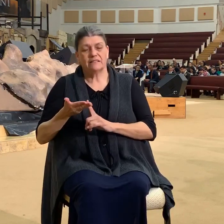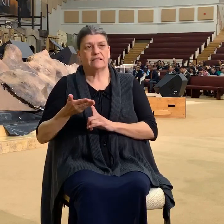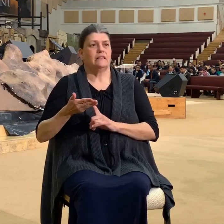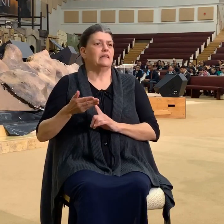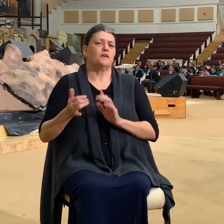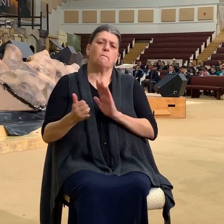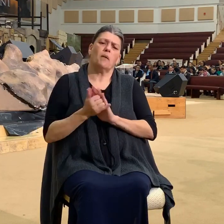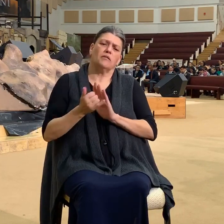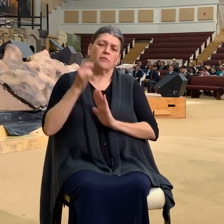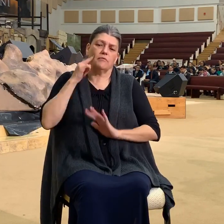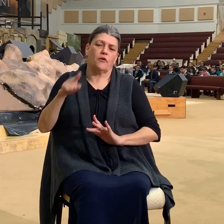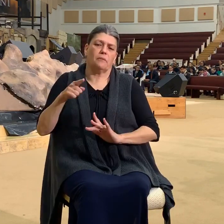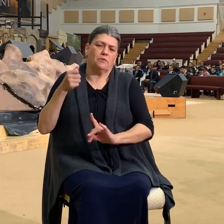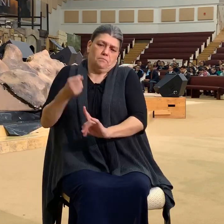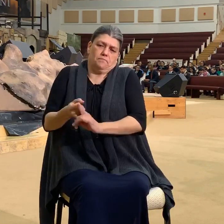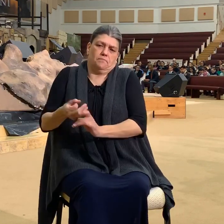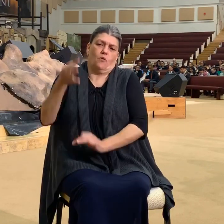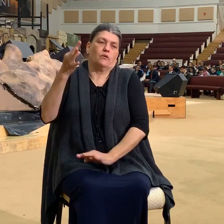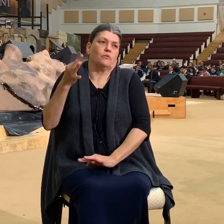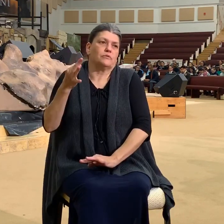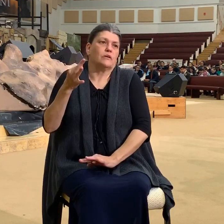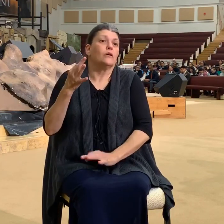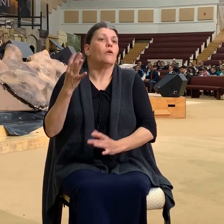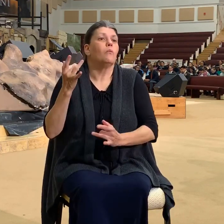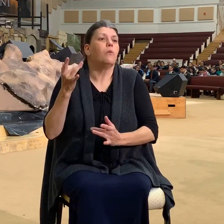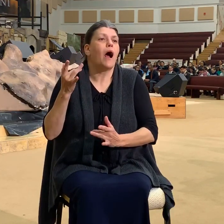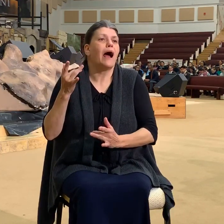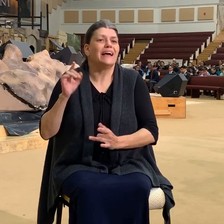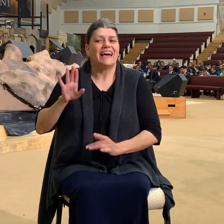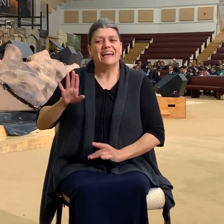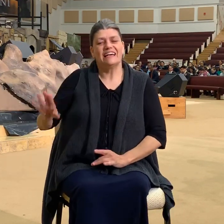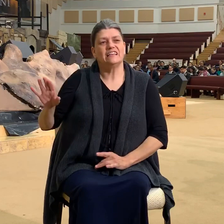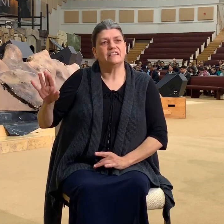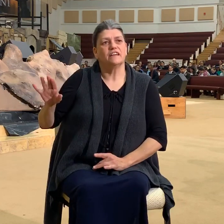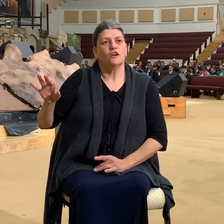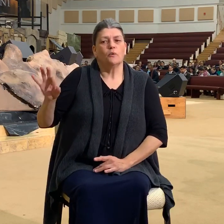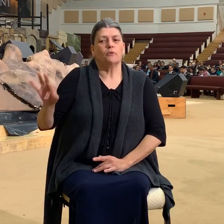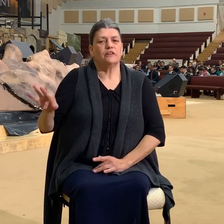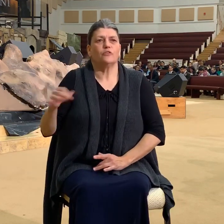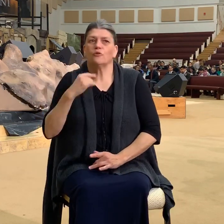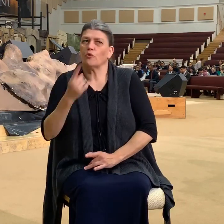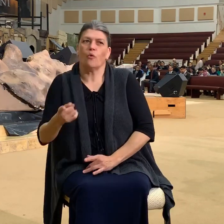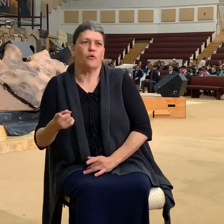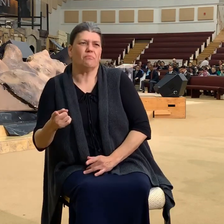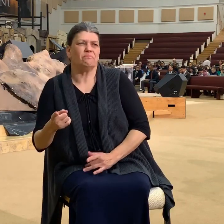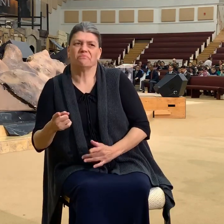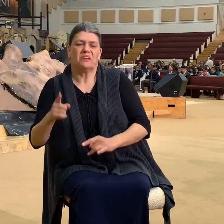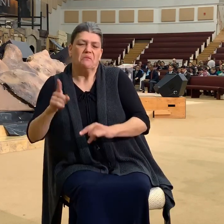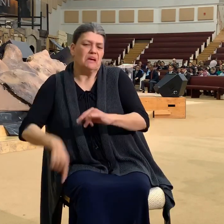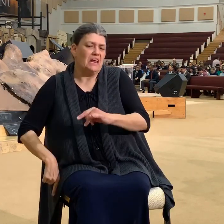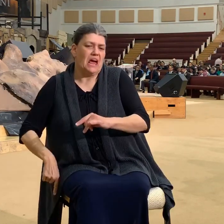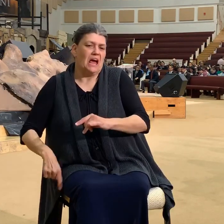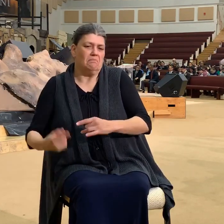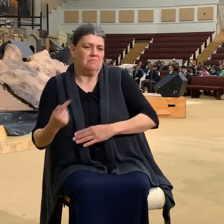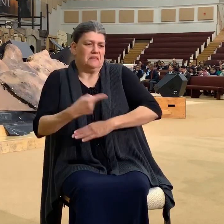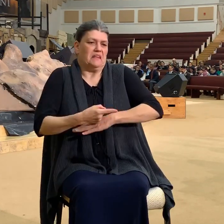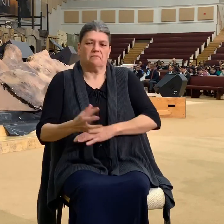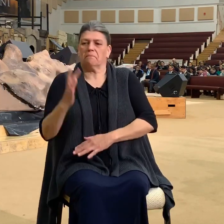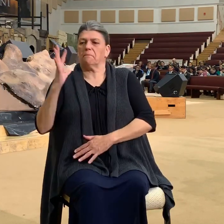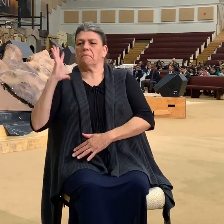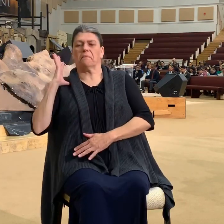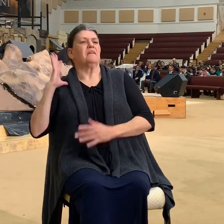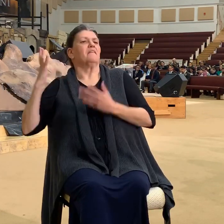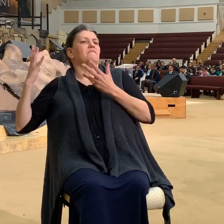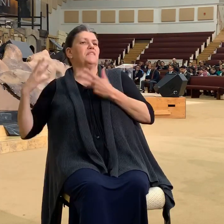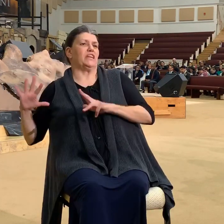Holy Ghost because his minister had told him the days of the outpouring of the Holy Ghost were over. And